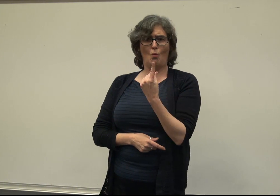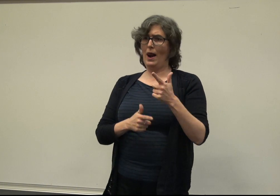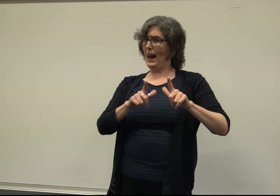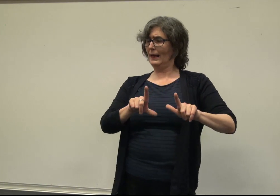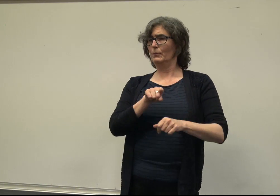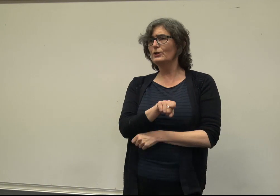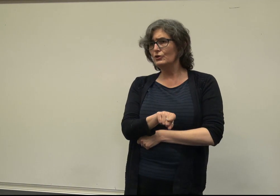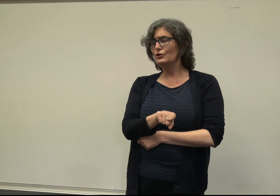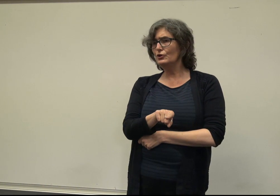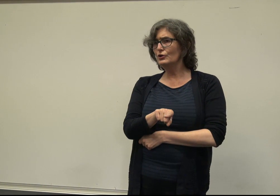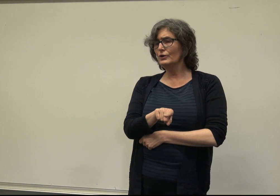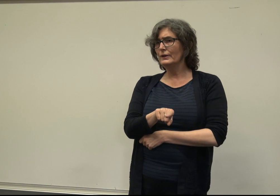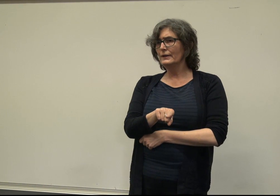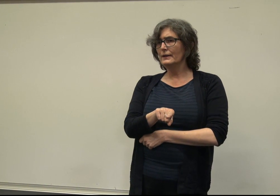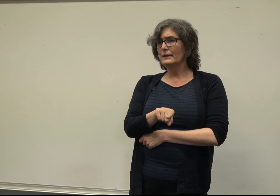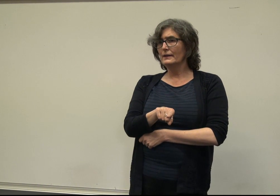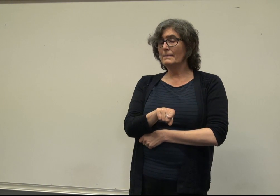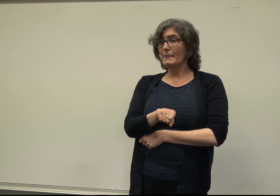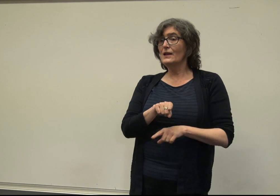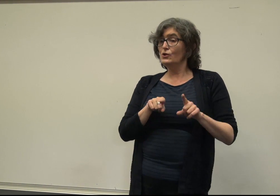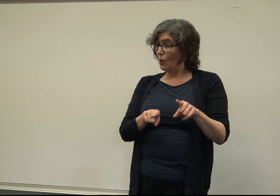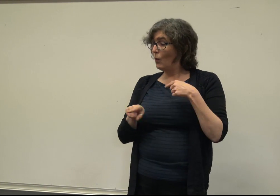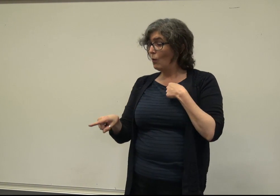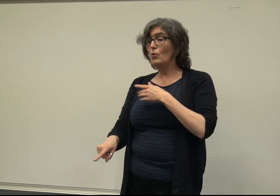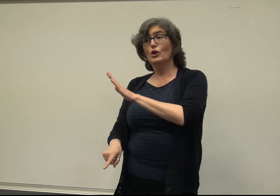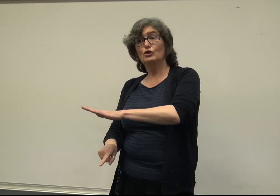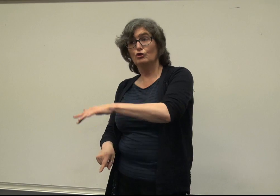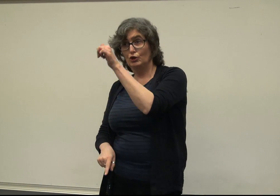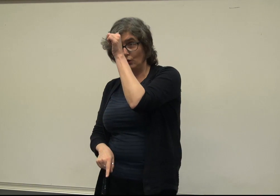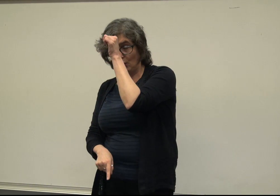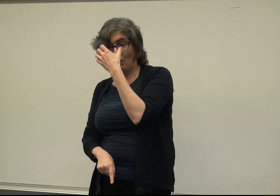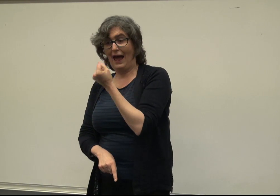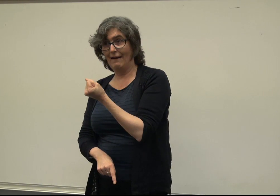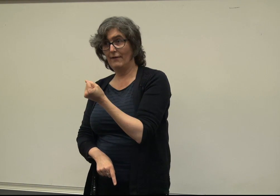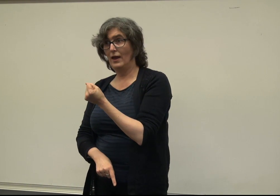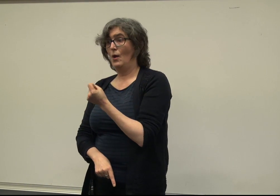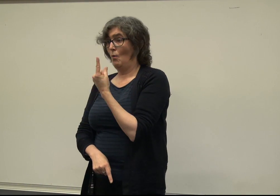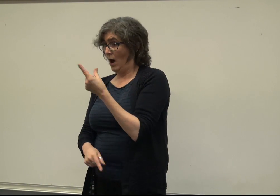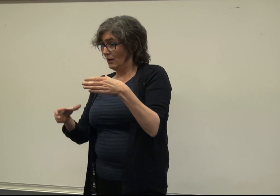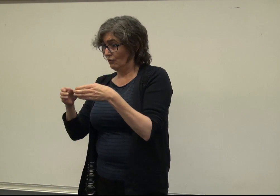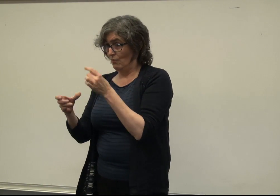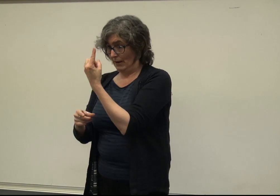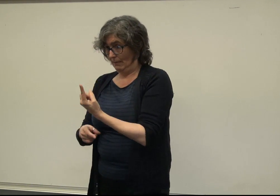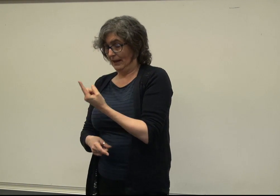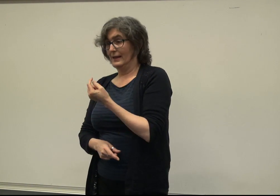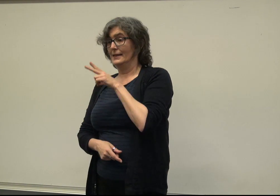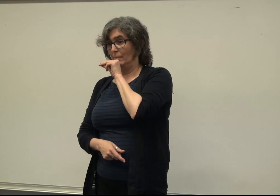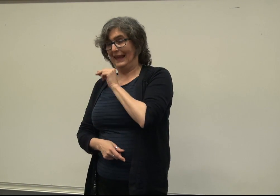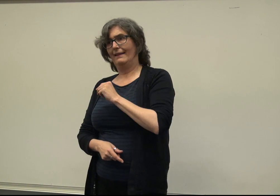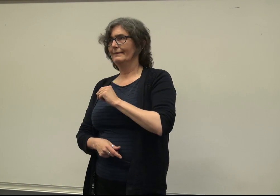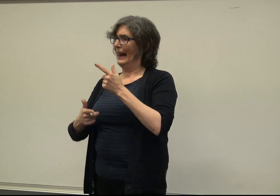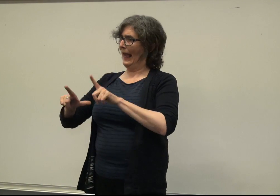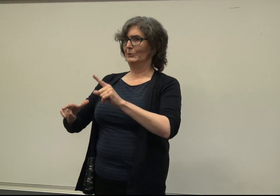A, monolingual speakers of language B, and bilingual speakers like them. And so they have to choose the